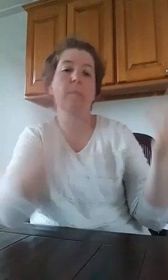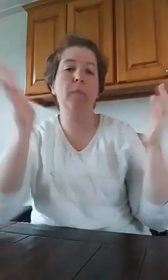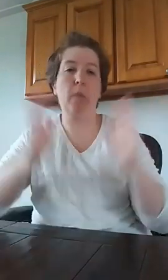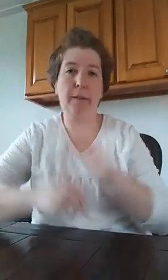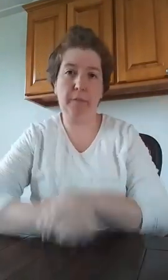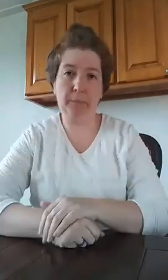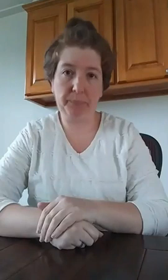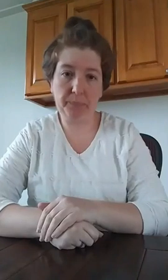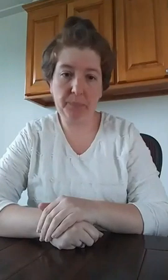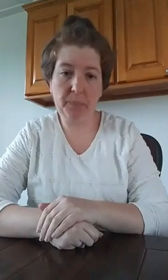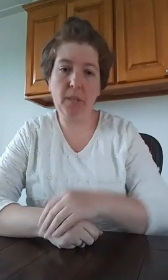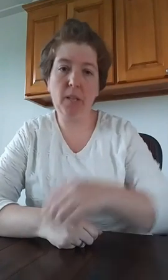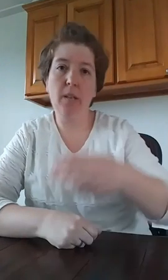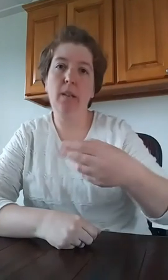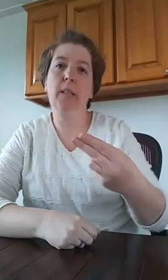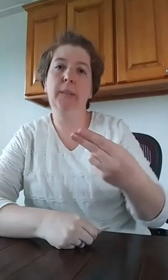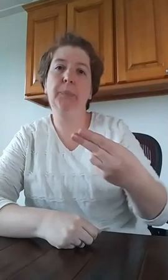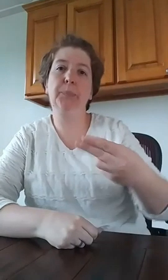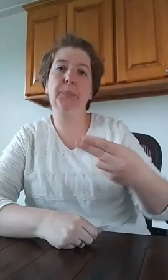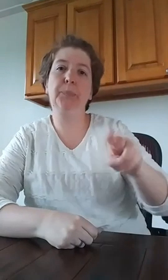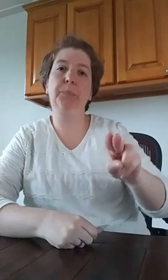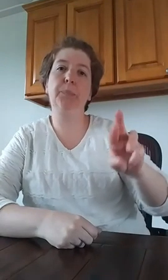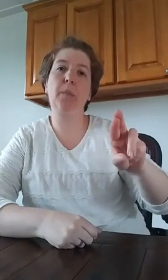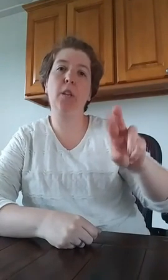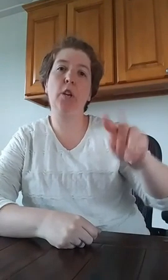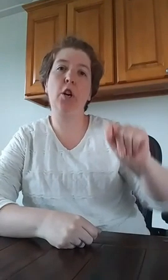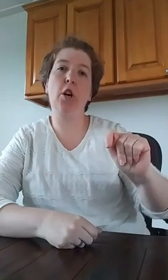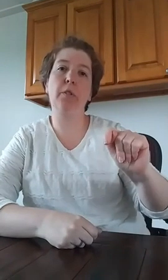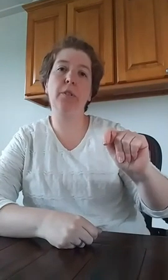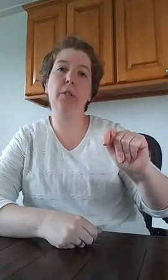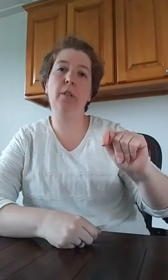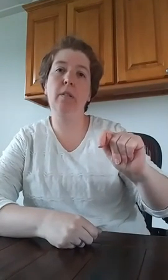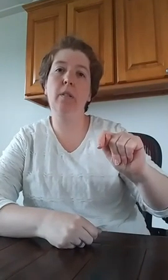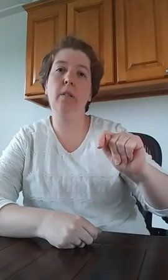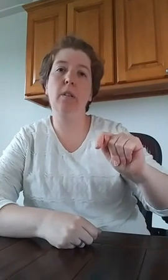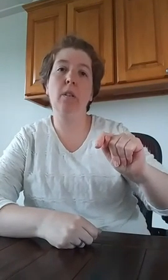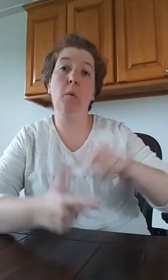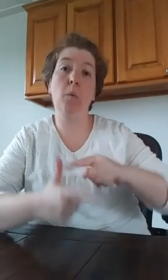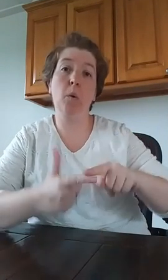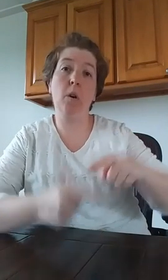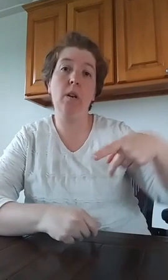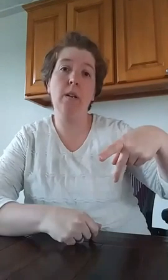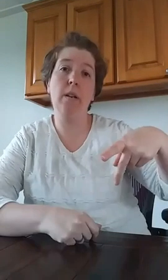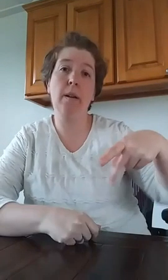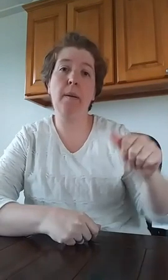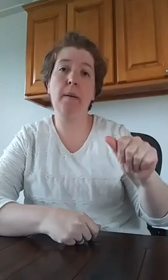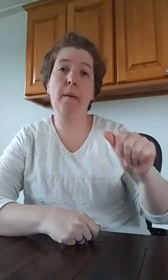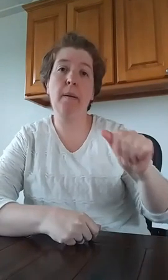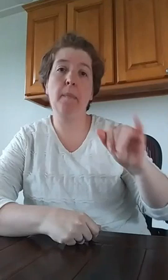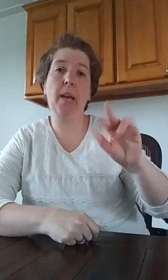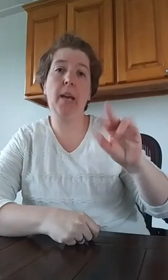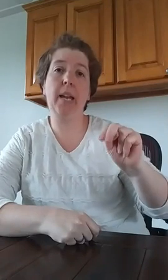whatever hurt or pain